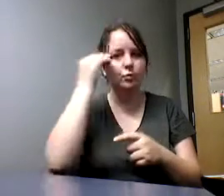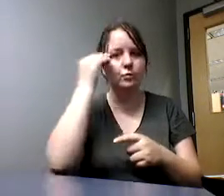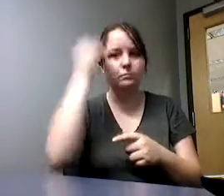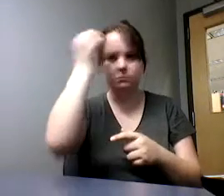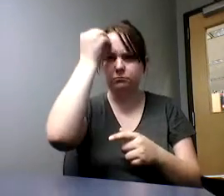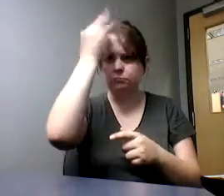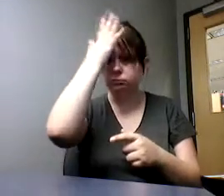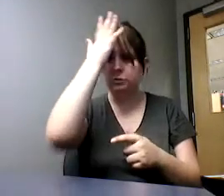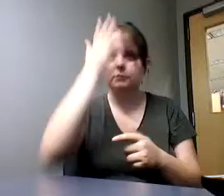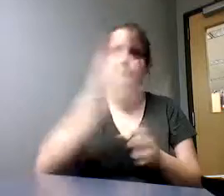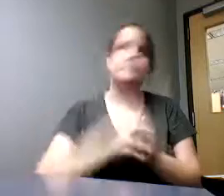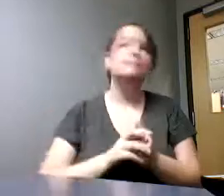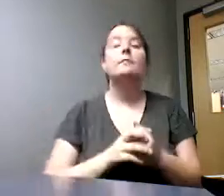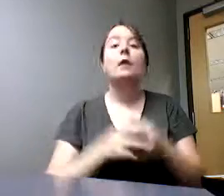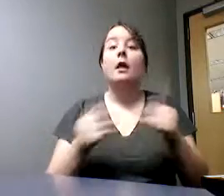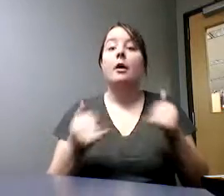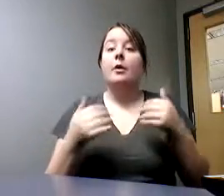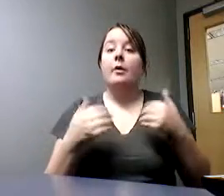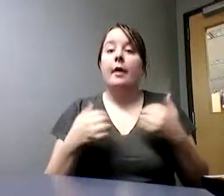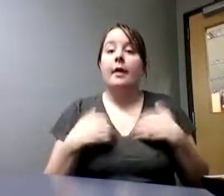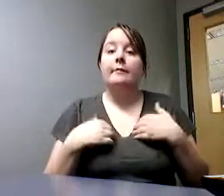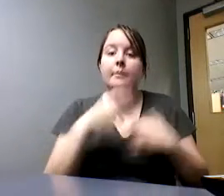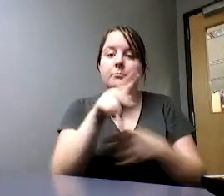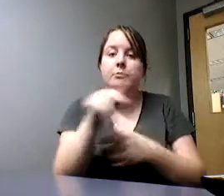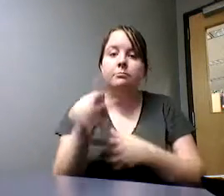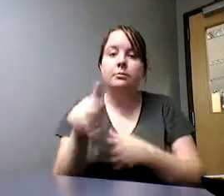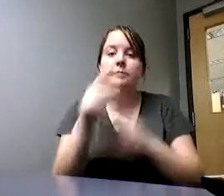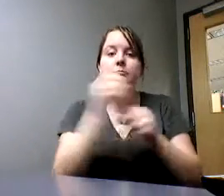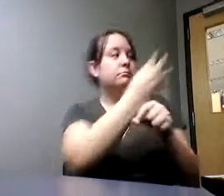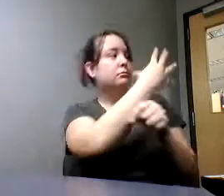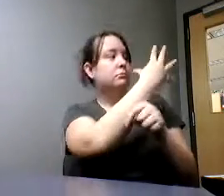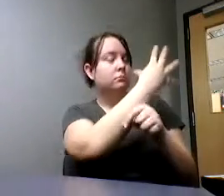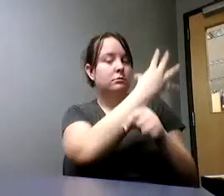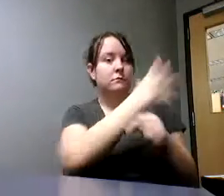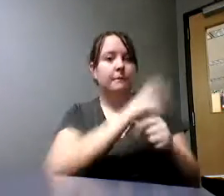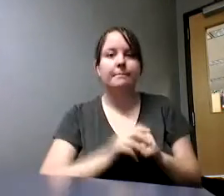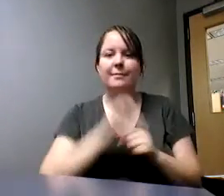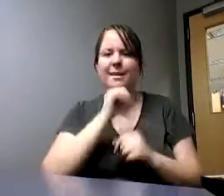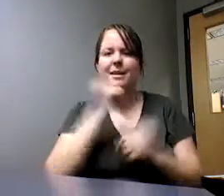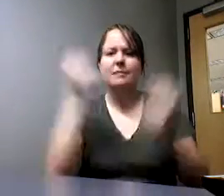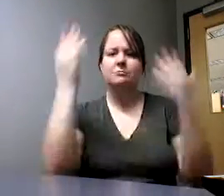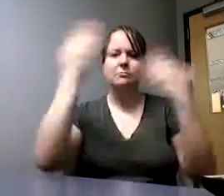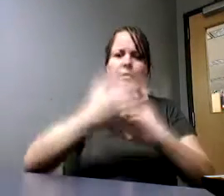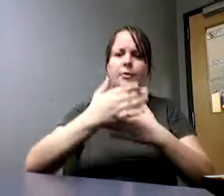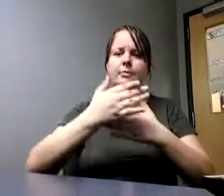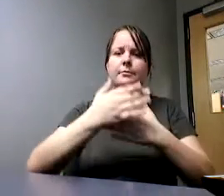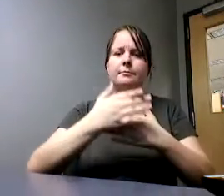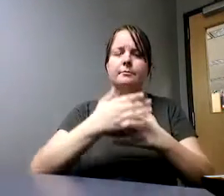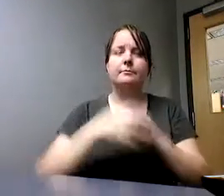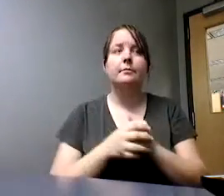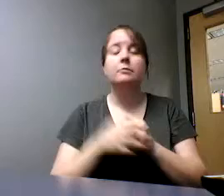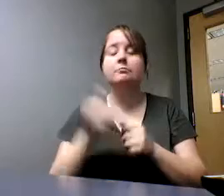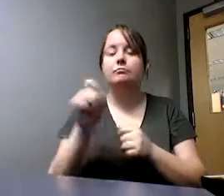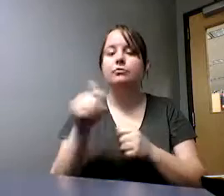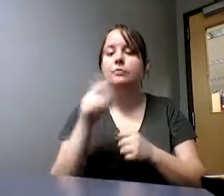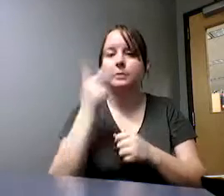presentation here, a PowerPoint. We're going to put it up here. It's not real dark because of the light, but you should be able to see it. And we're going to